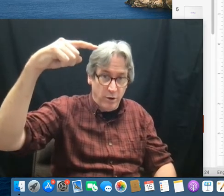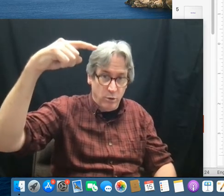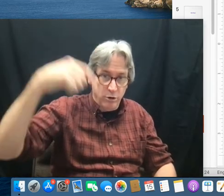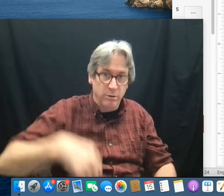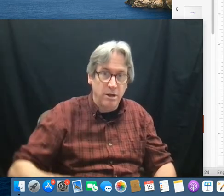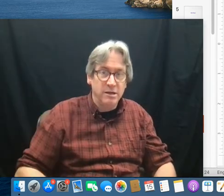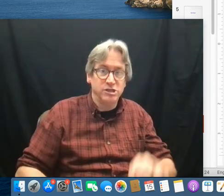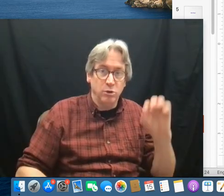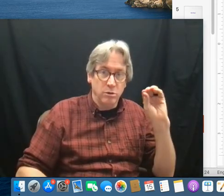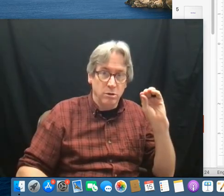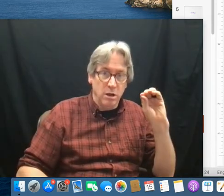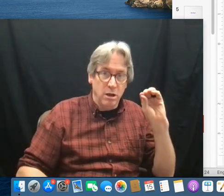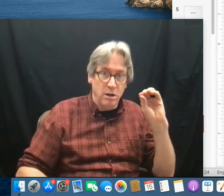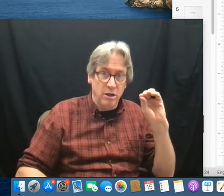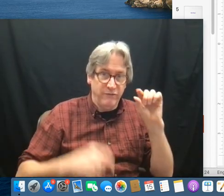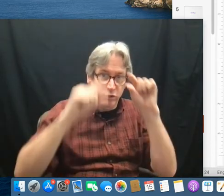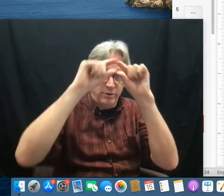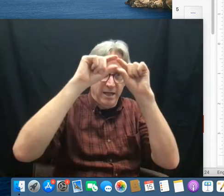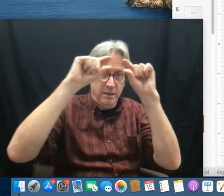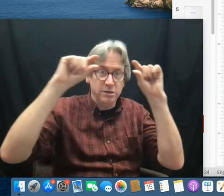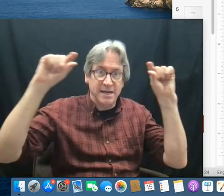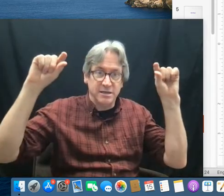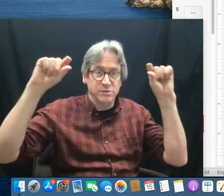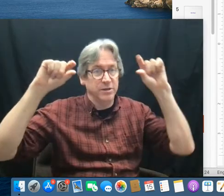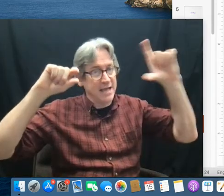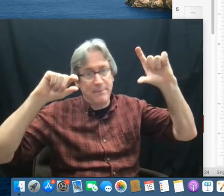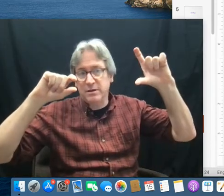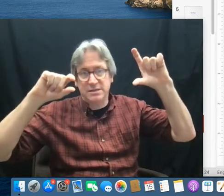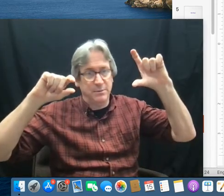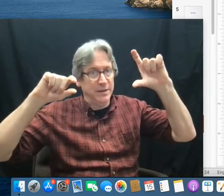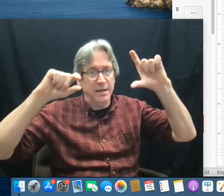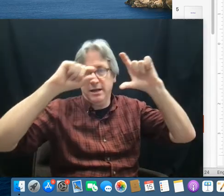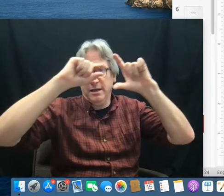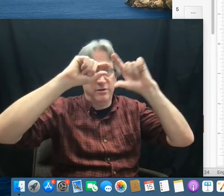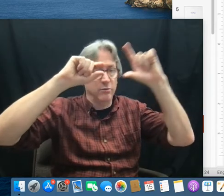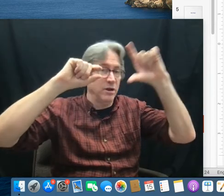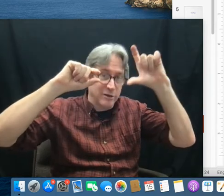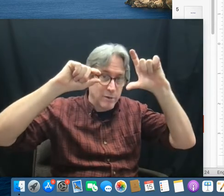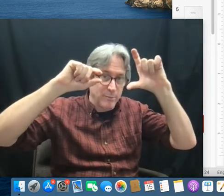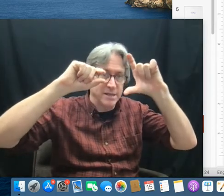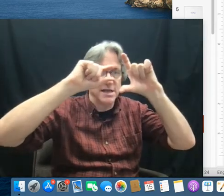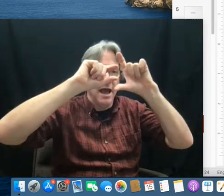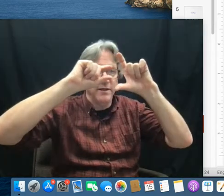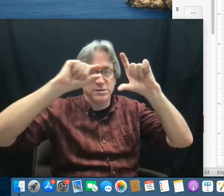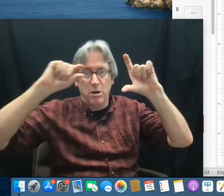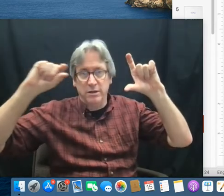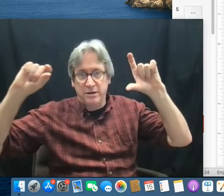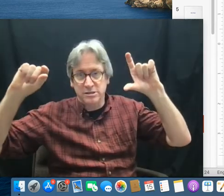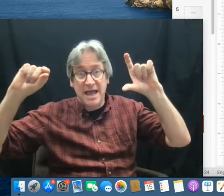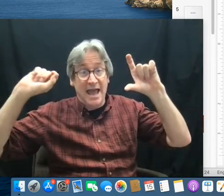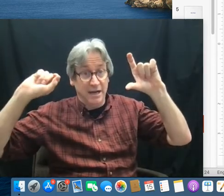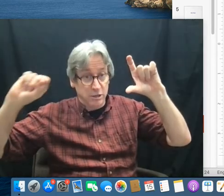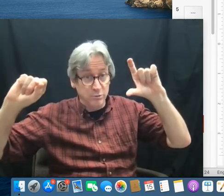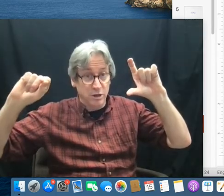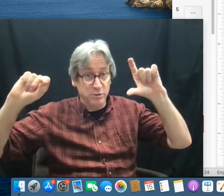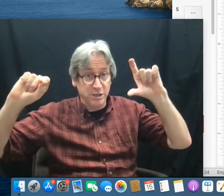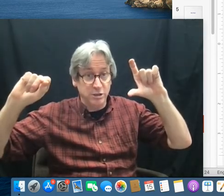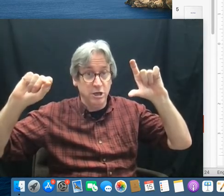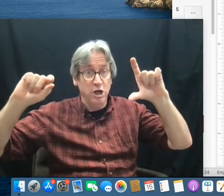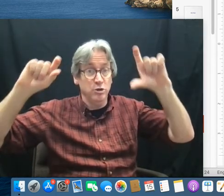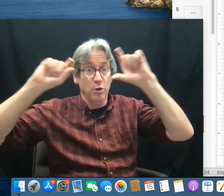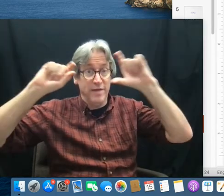we use capital letters for ASL. It's not a written form of ASL. It's a cheat sheet,